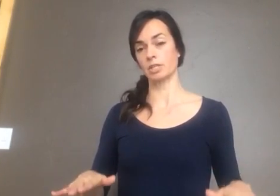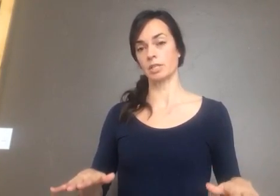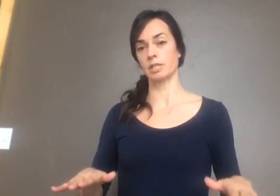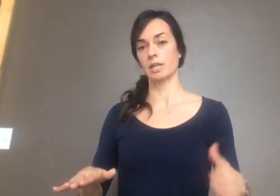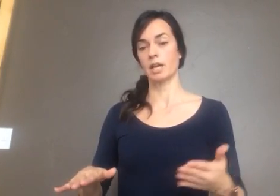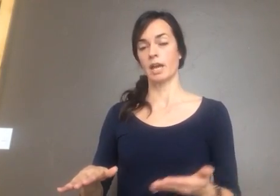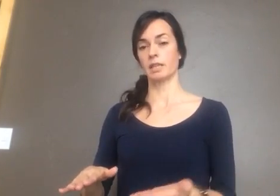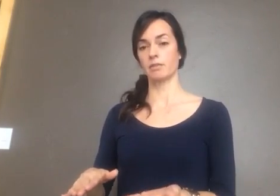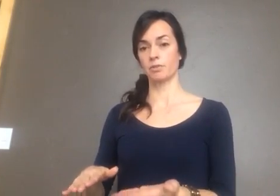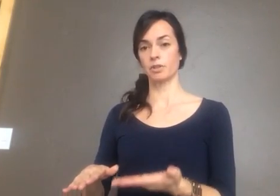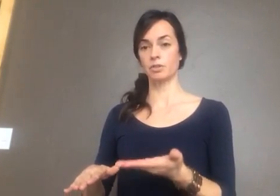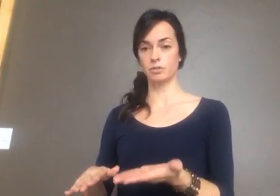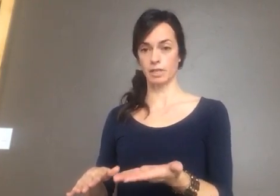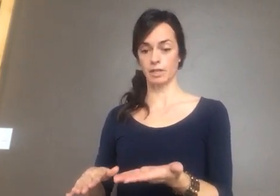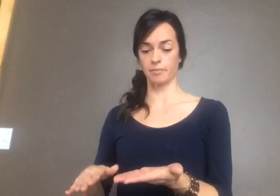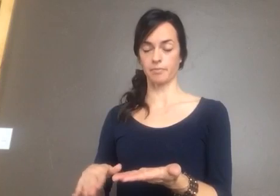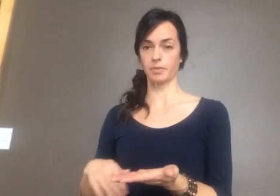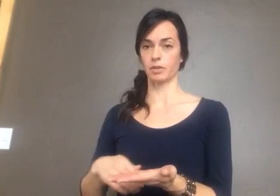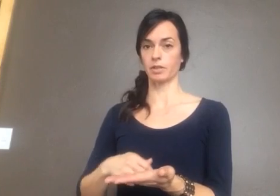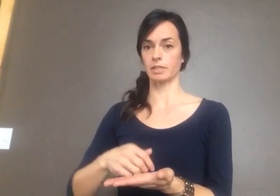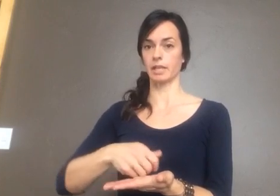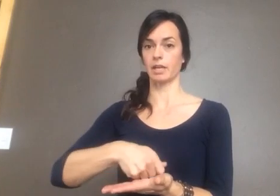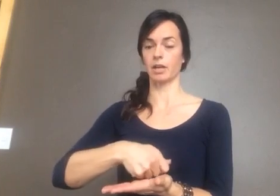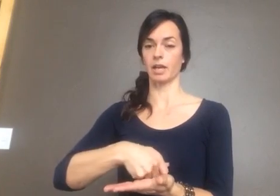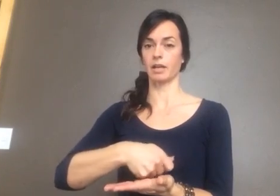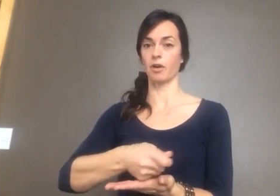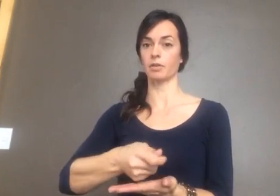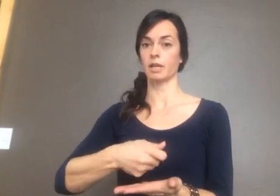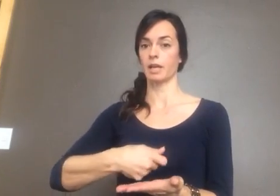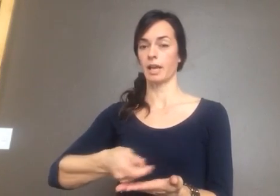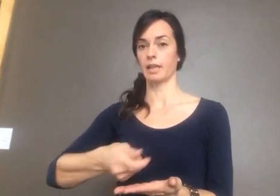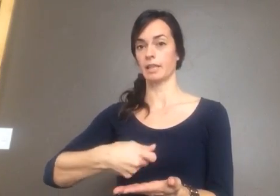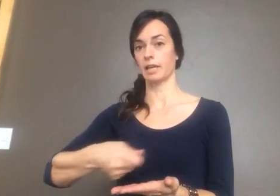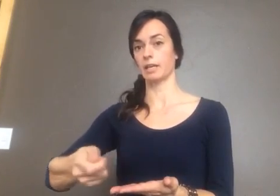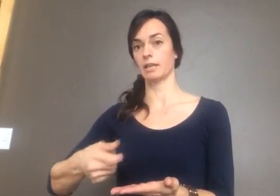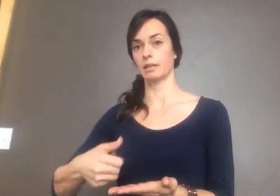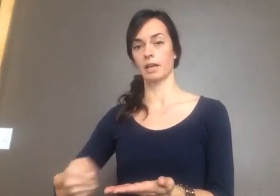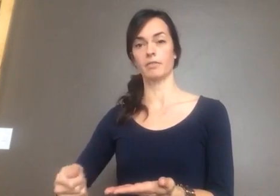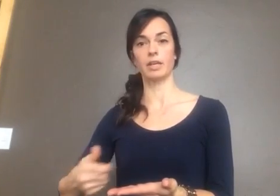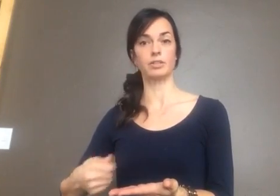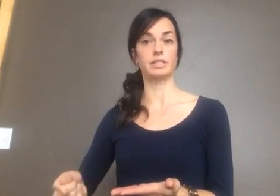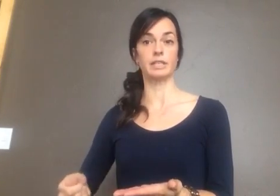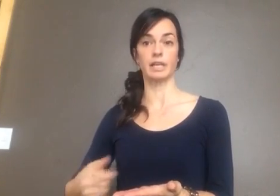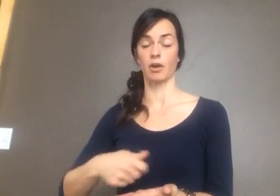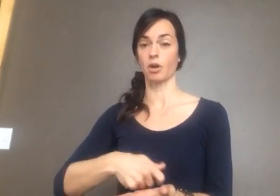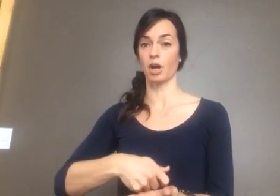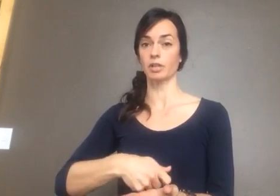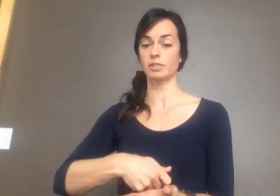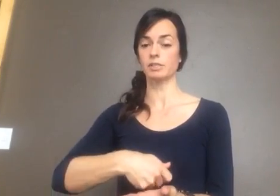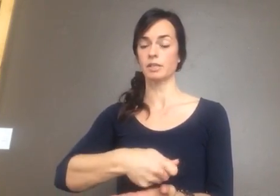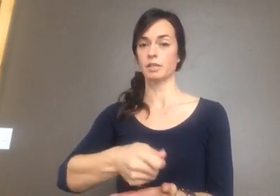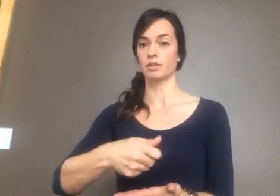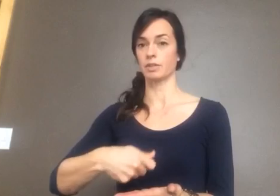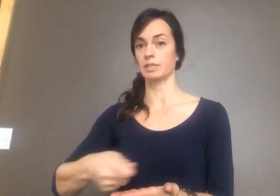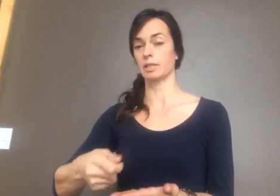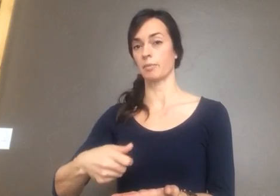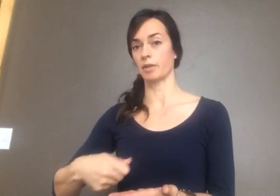Depression. And then for the New Deal, you're going to lay your hand out, and then kind of like you're dealing out cards, you're going to deal them out